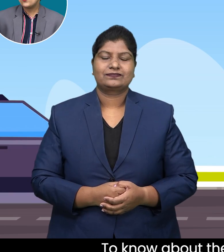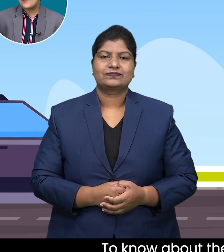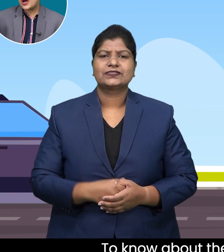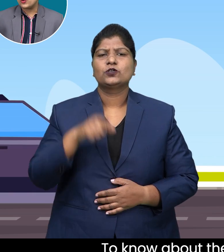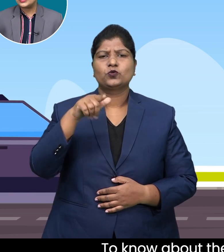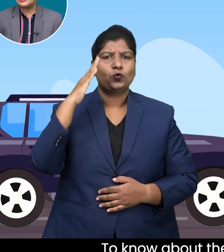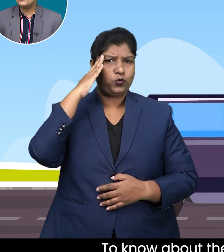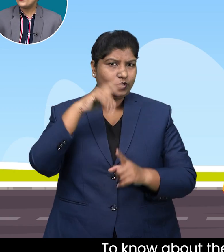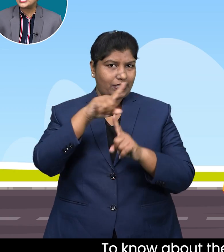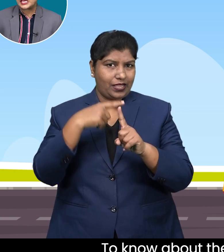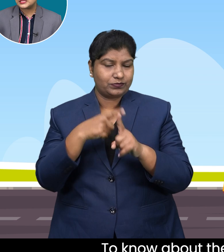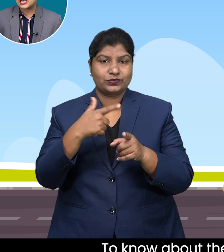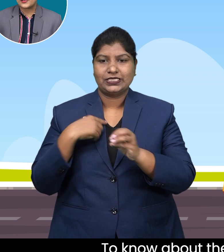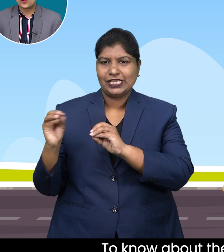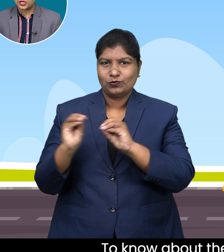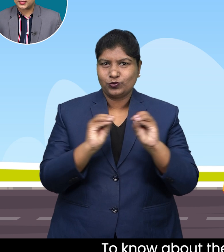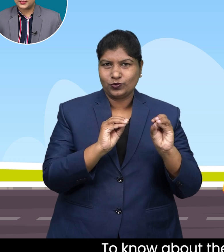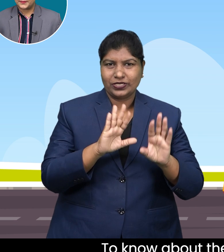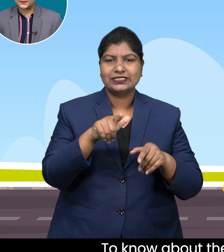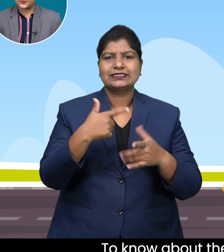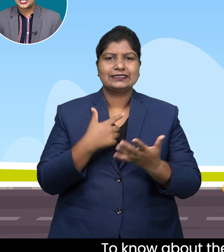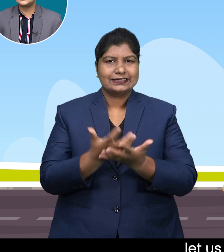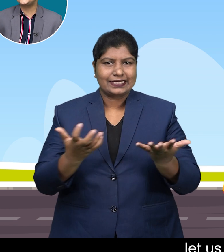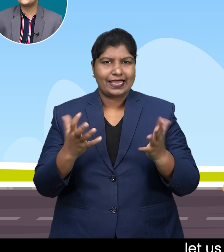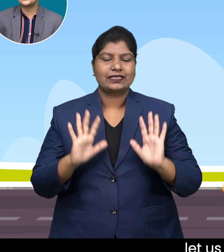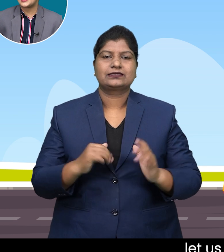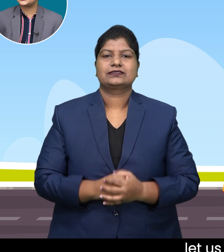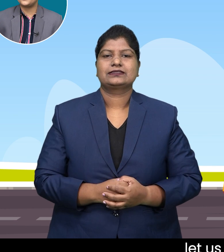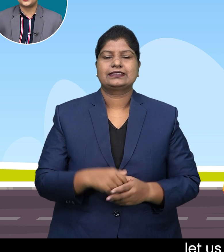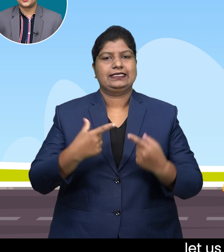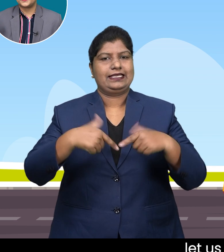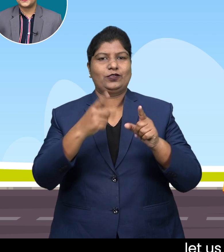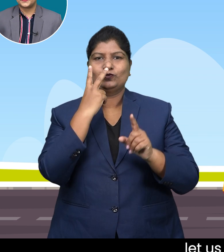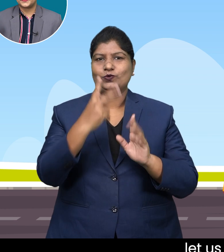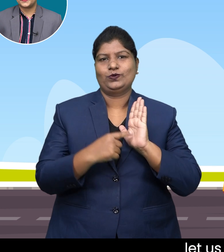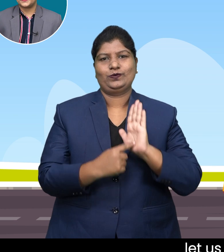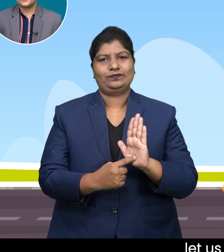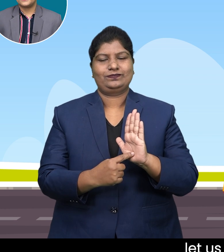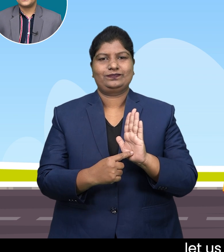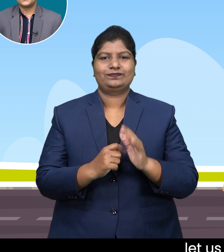To know about the moving things around us, let's do an activity.